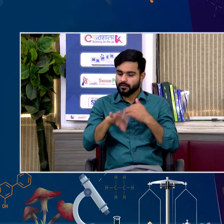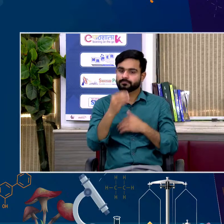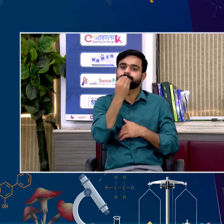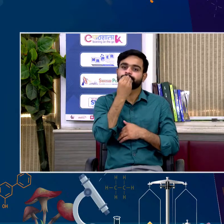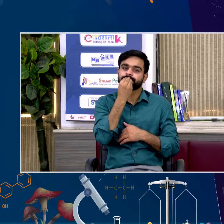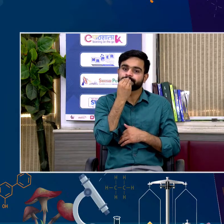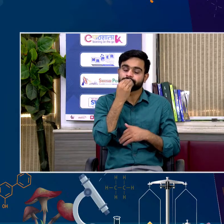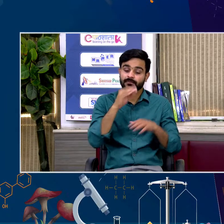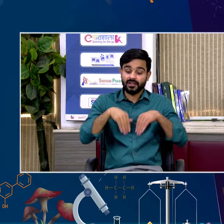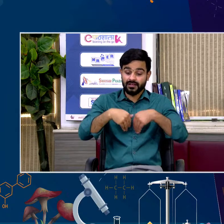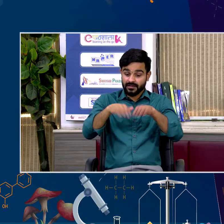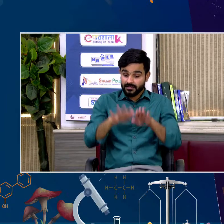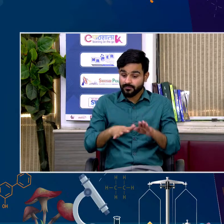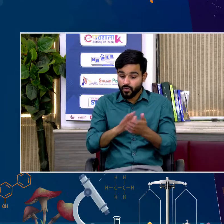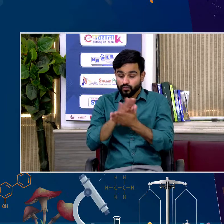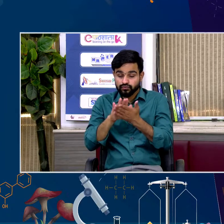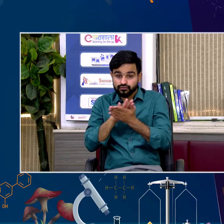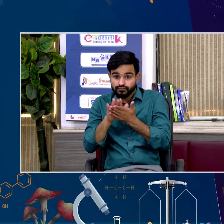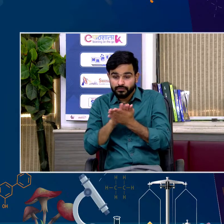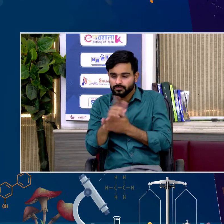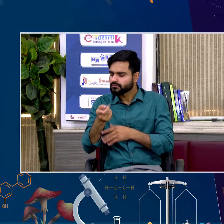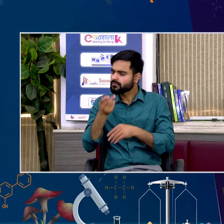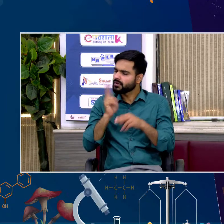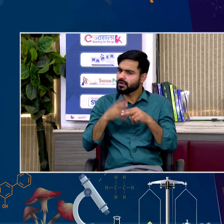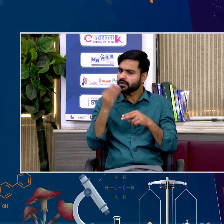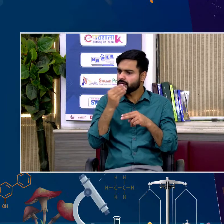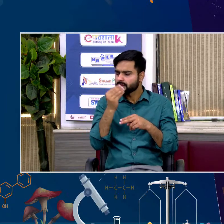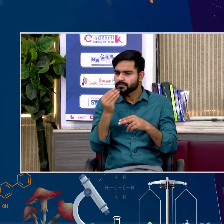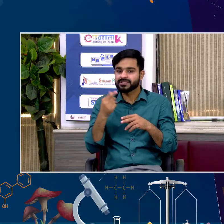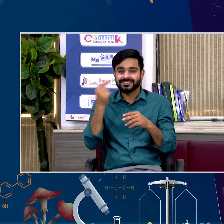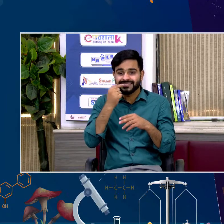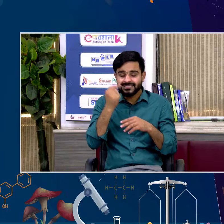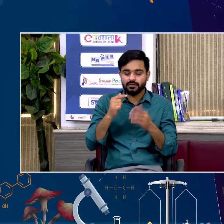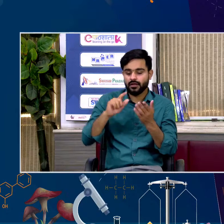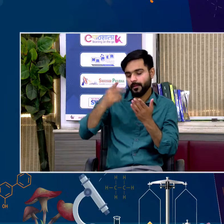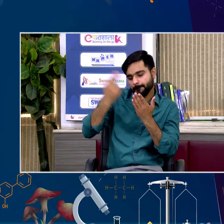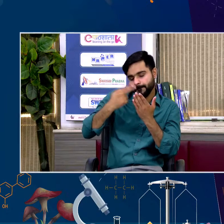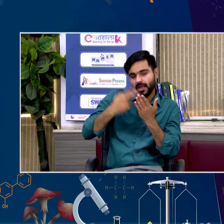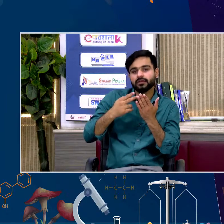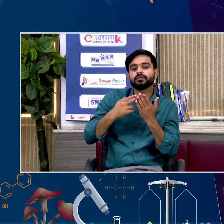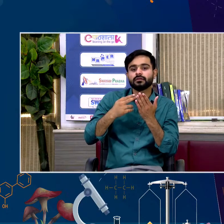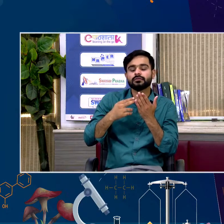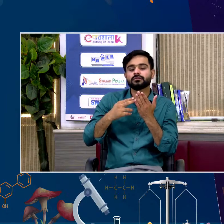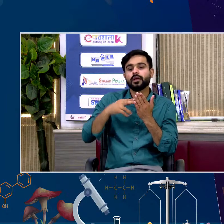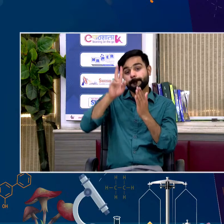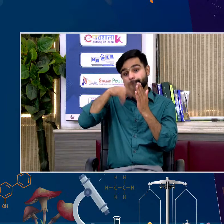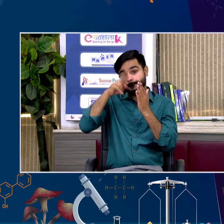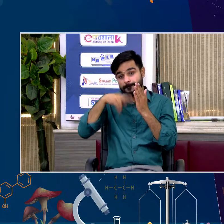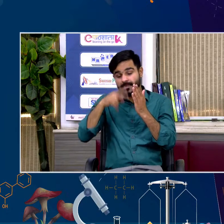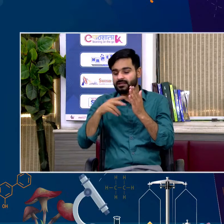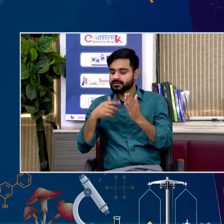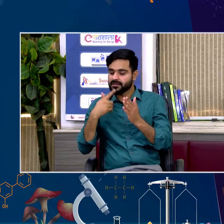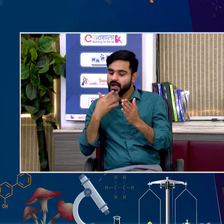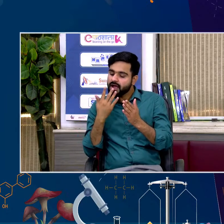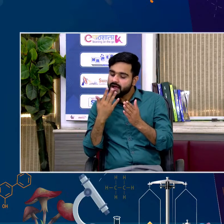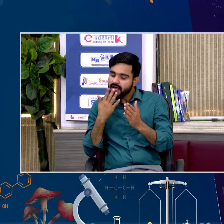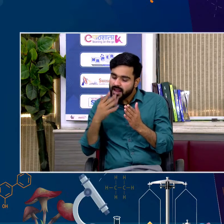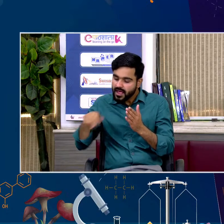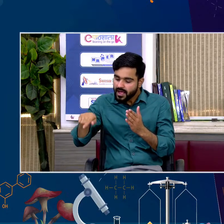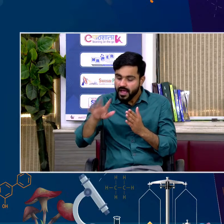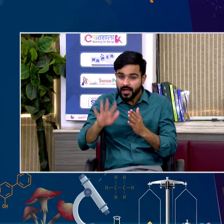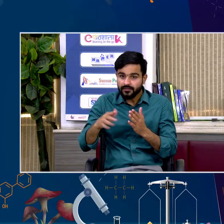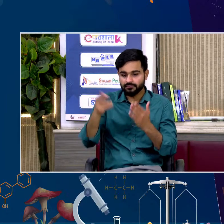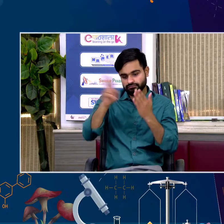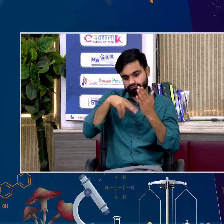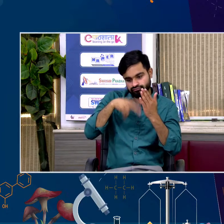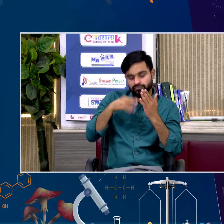When the table mat is not there, and instead there are paints and brushes, it means it's art time, right? There could be a basket that's kept